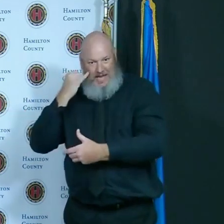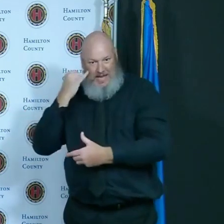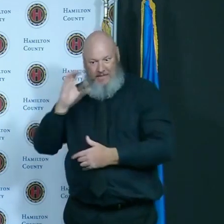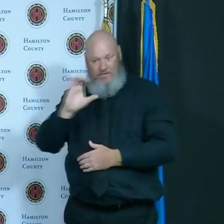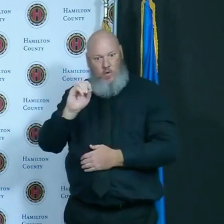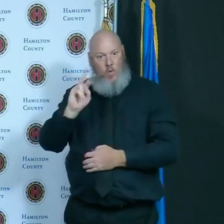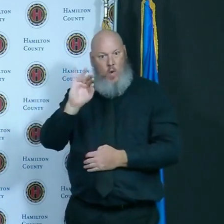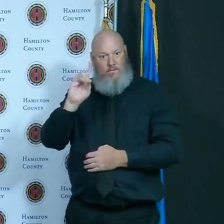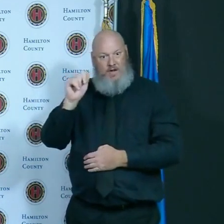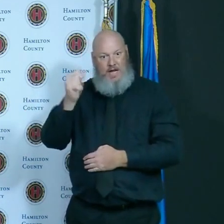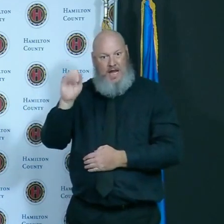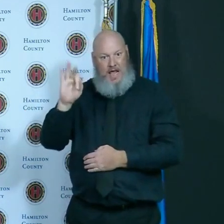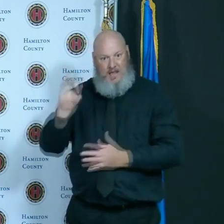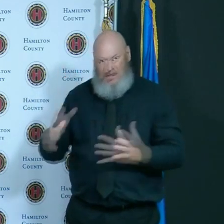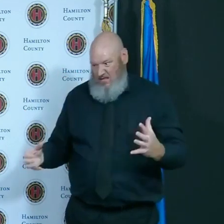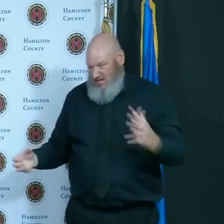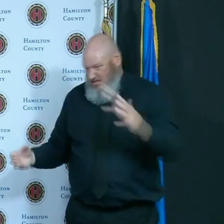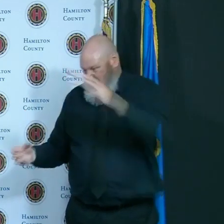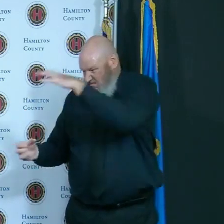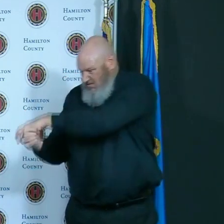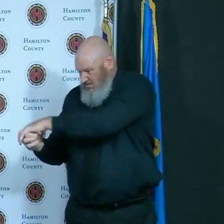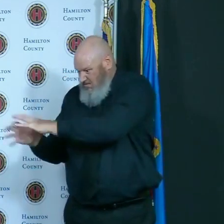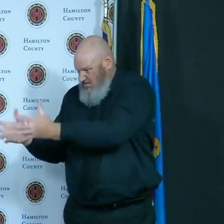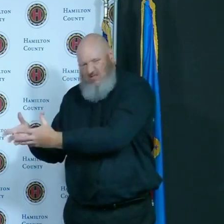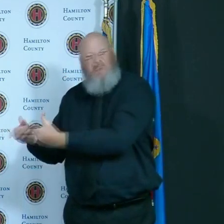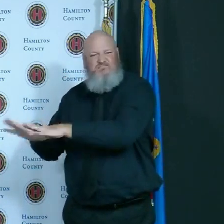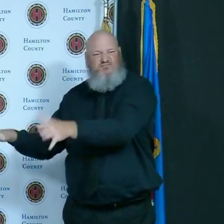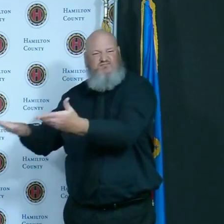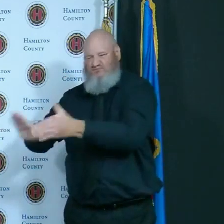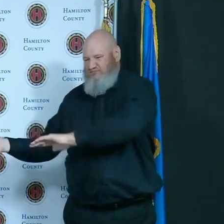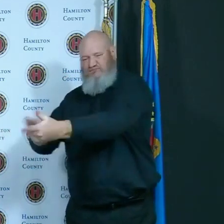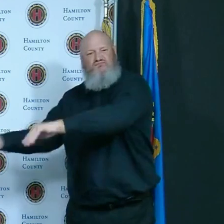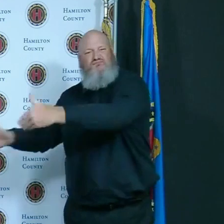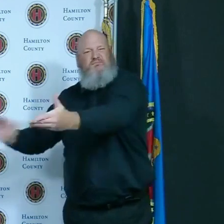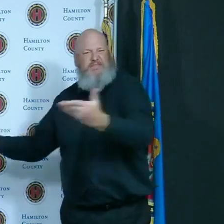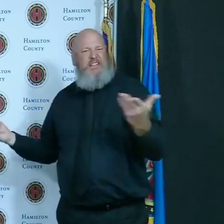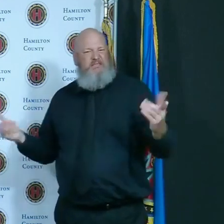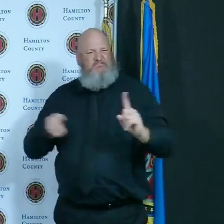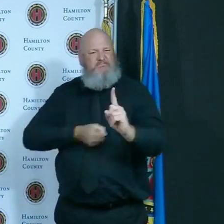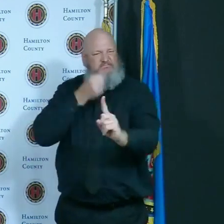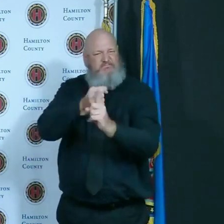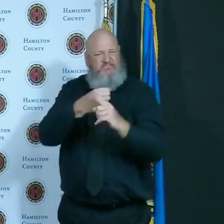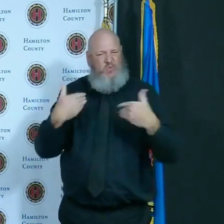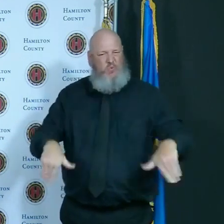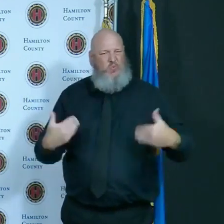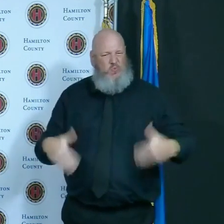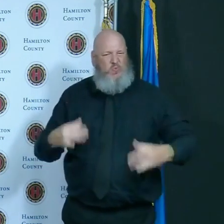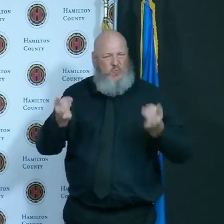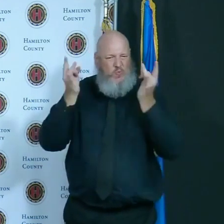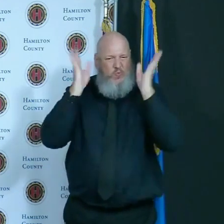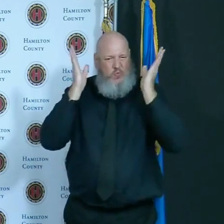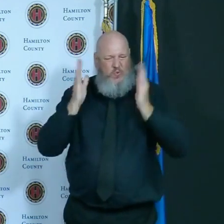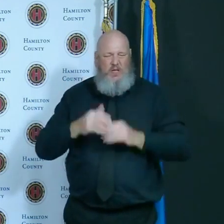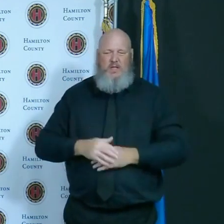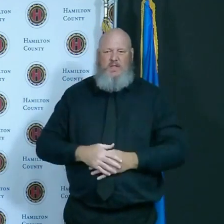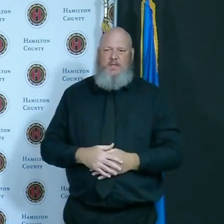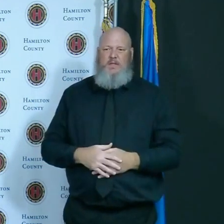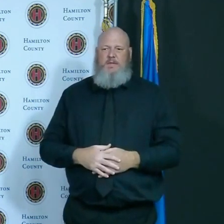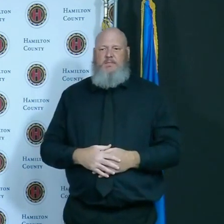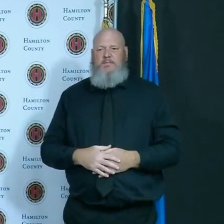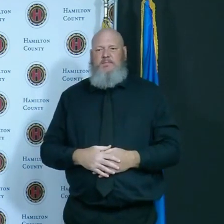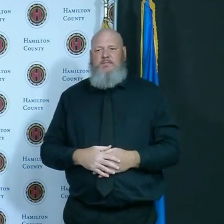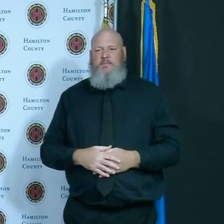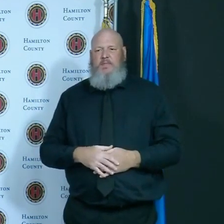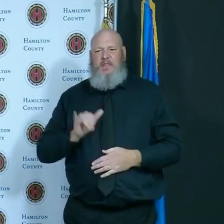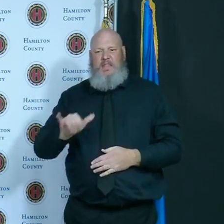data that we're seeing across the nation that Commissioner Parks referred to. The reasons for that are systemic and structural. Race